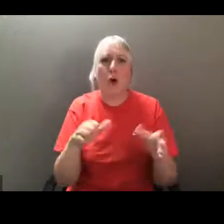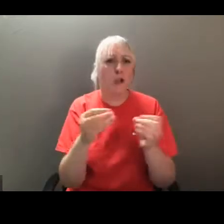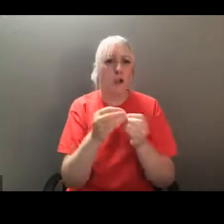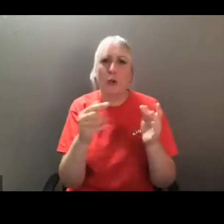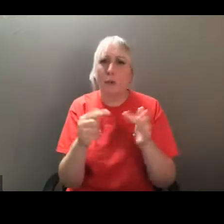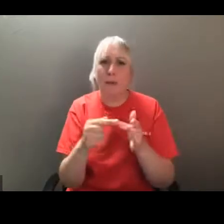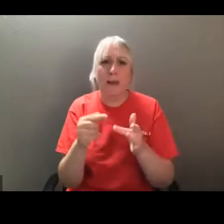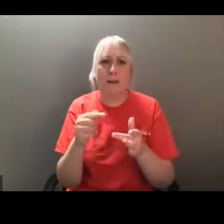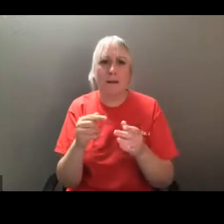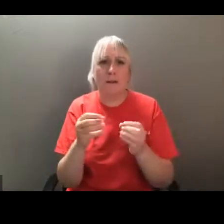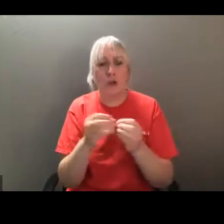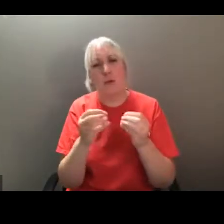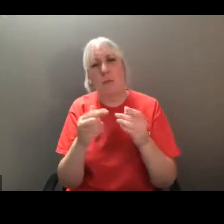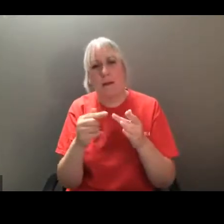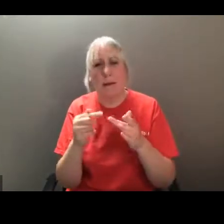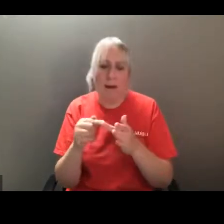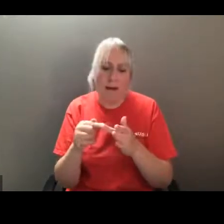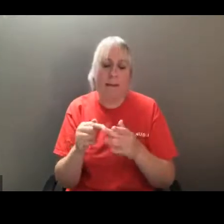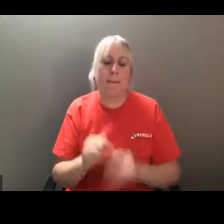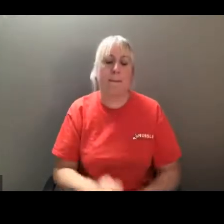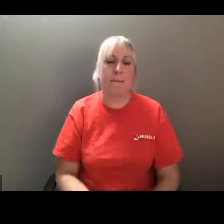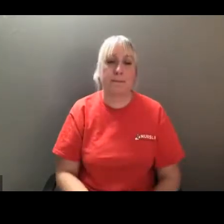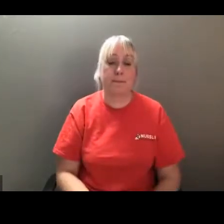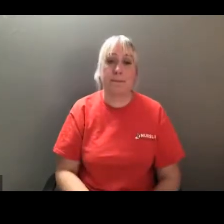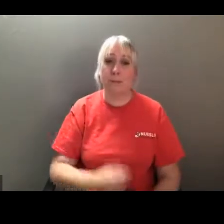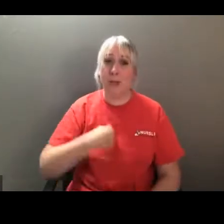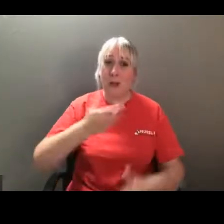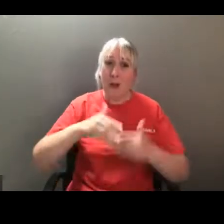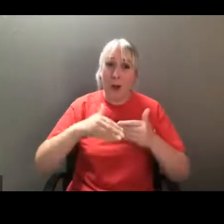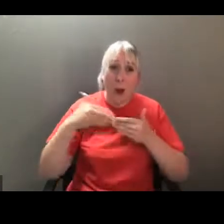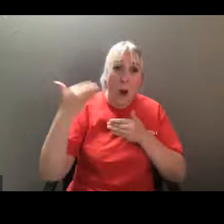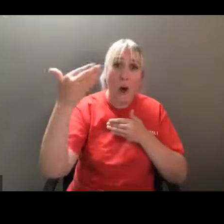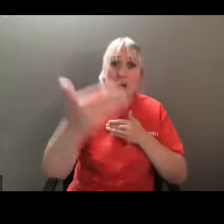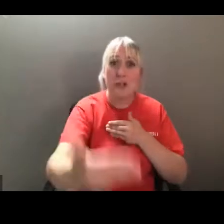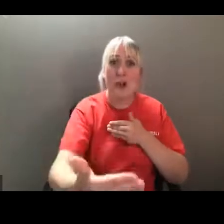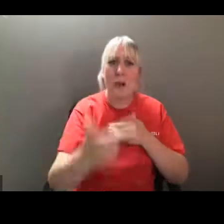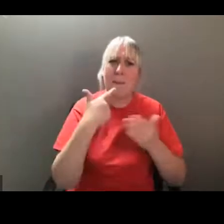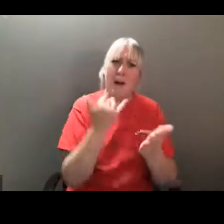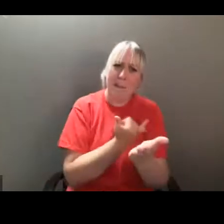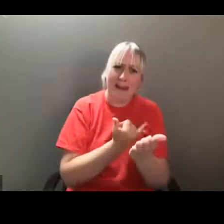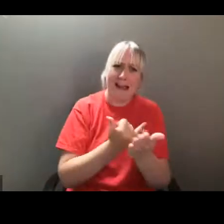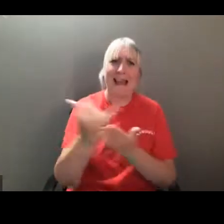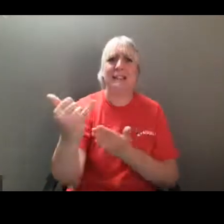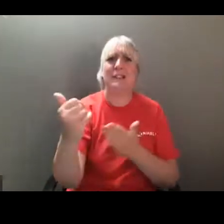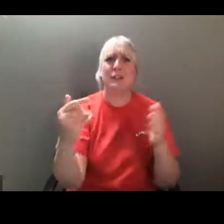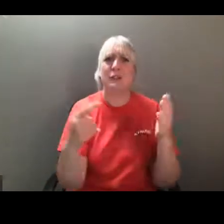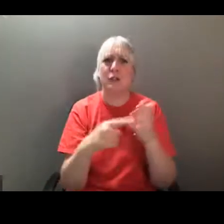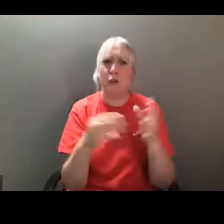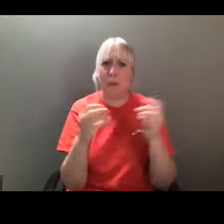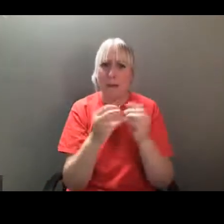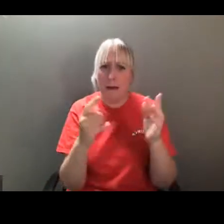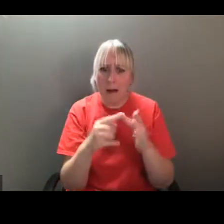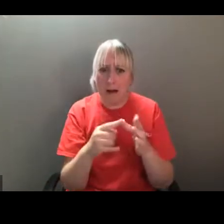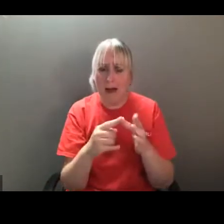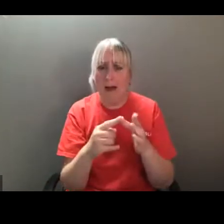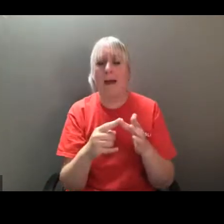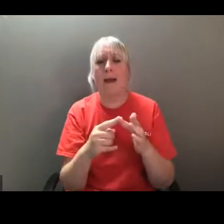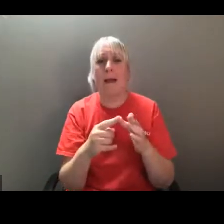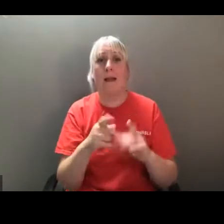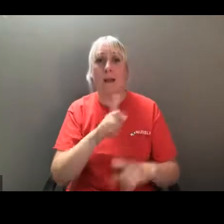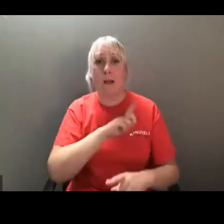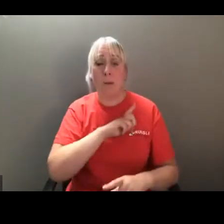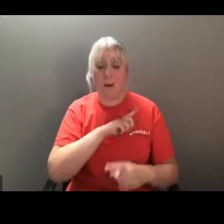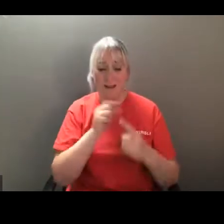In the long term, I'm against a UBI for the following reasons. One, you know,